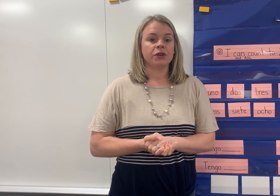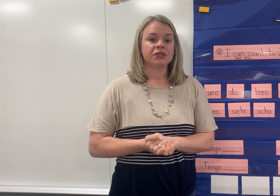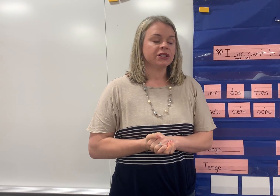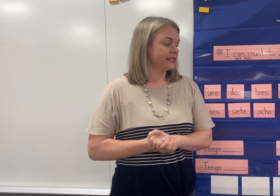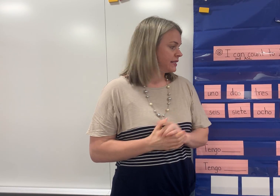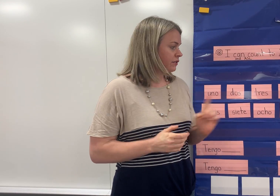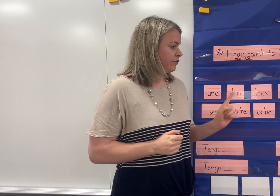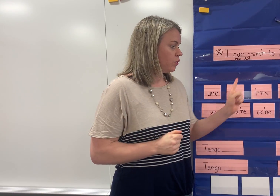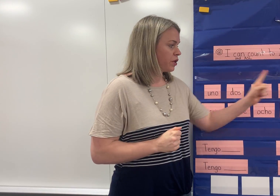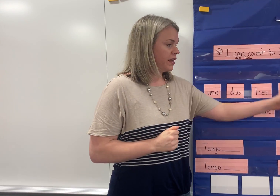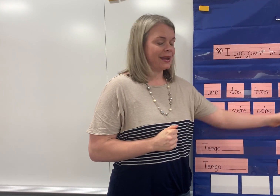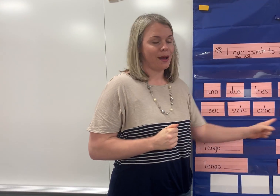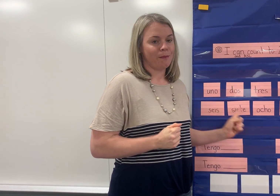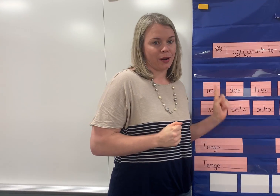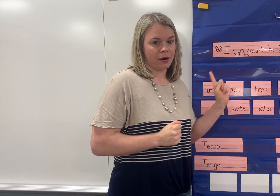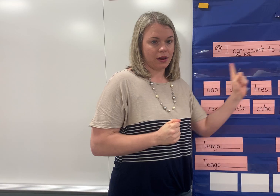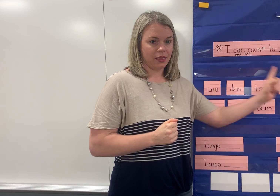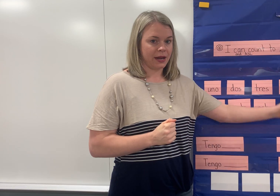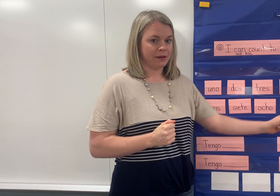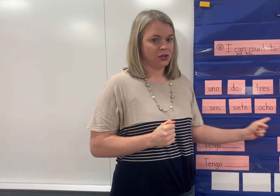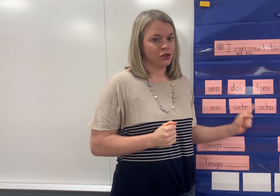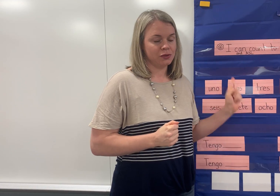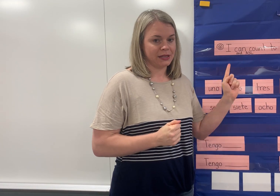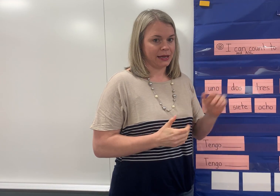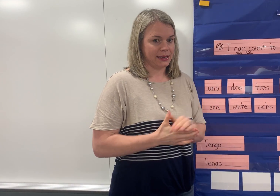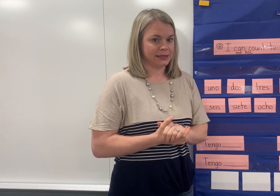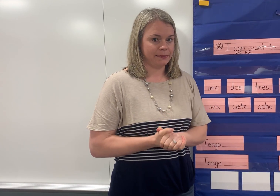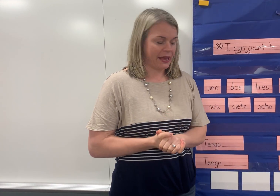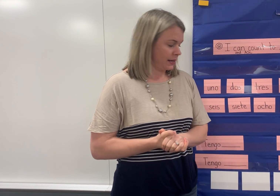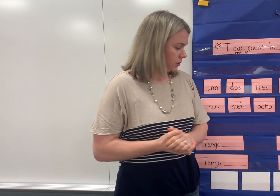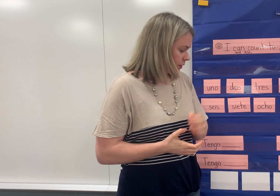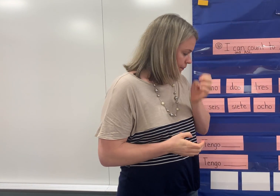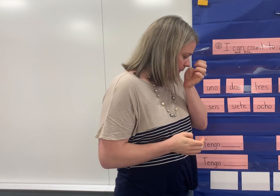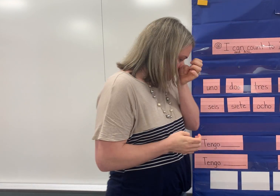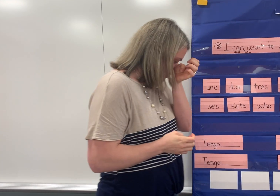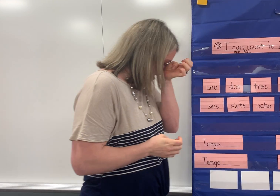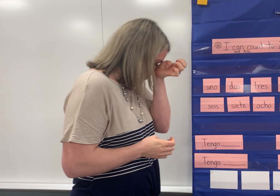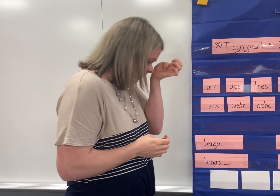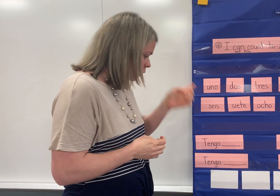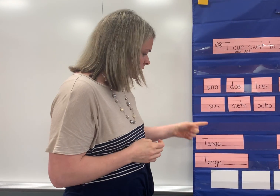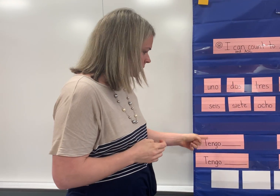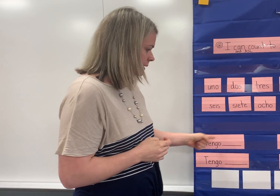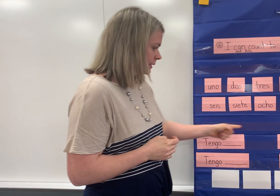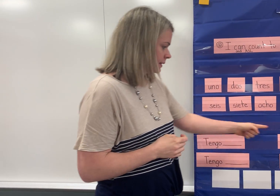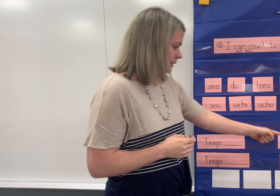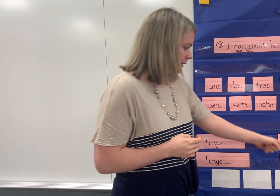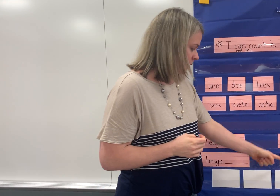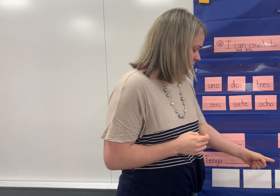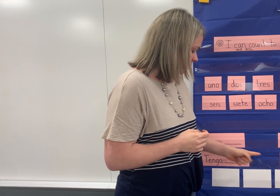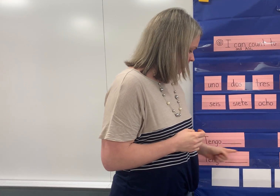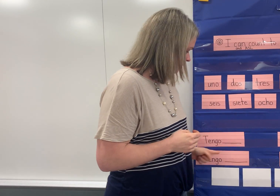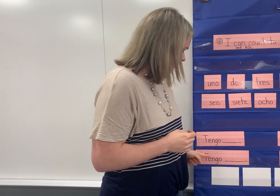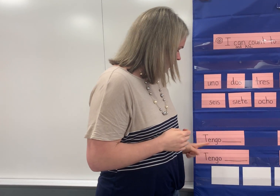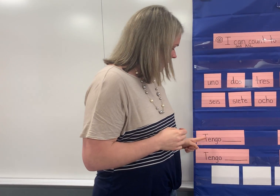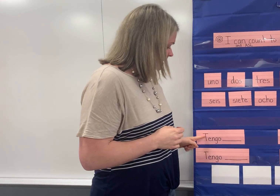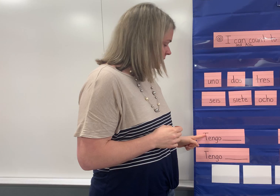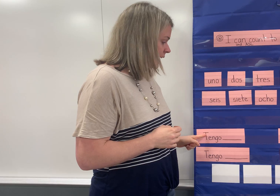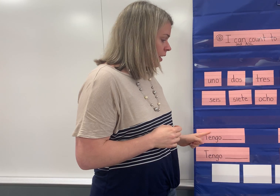to listen for the number that I'm using in Spanish. So I have 4 sentences down here.